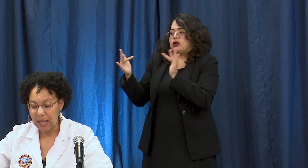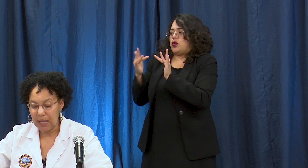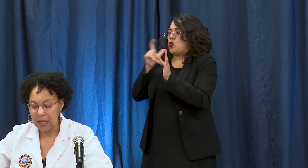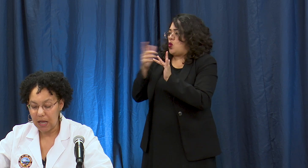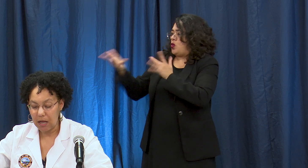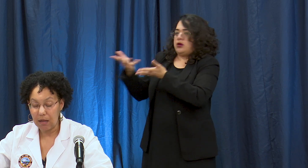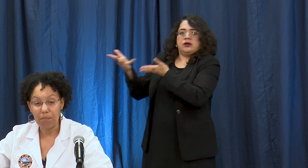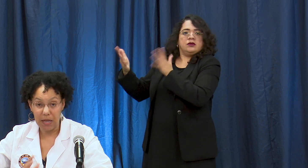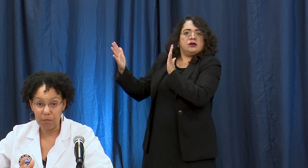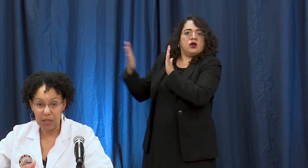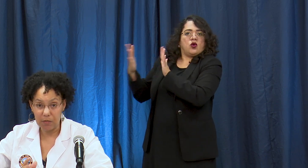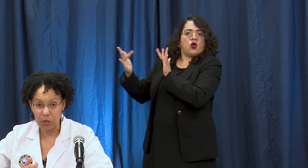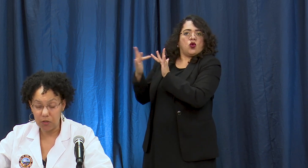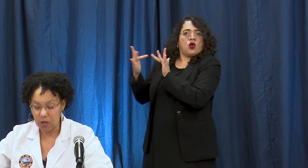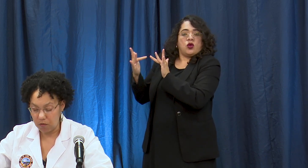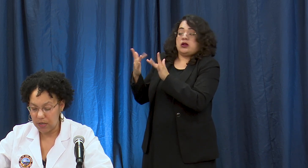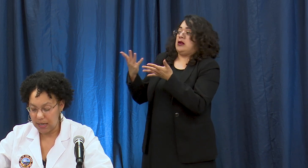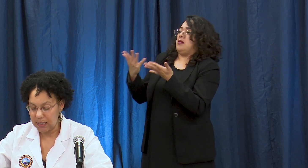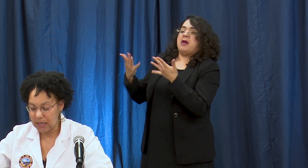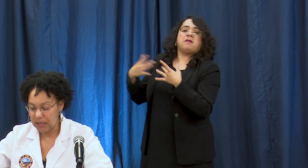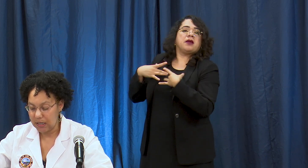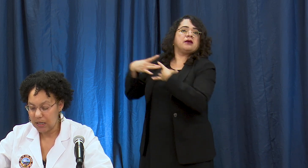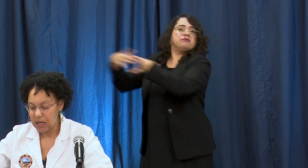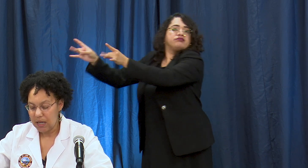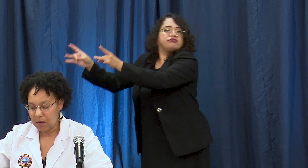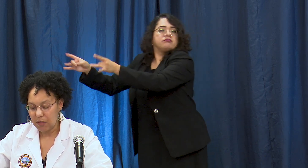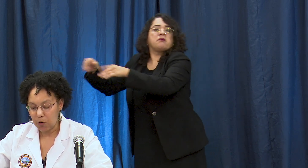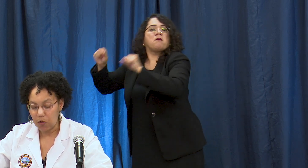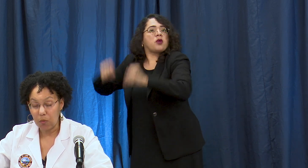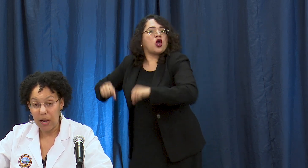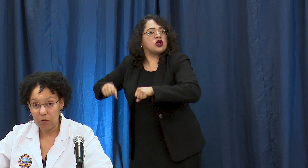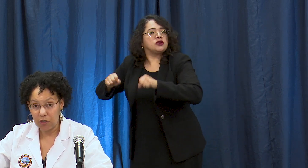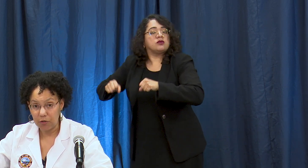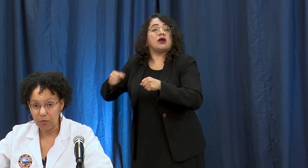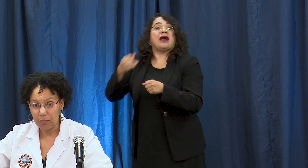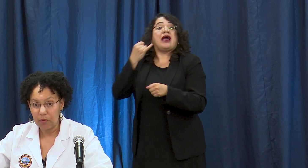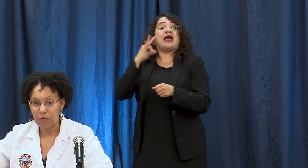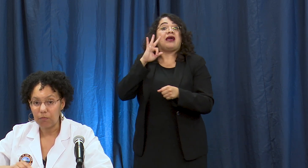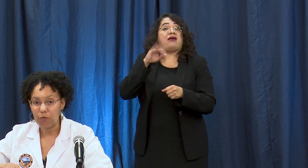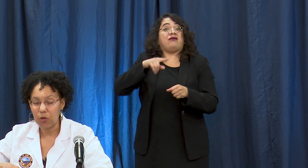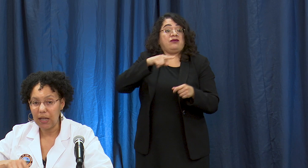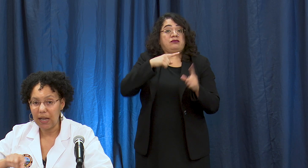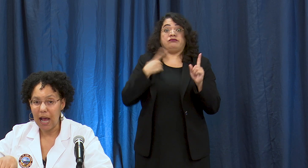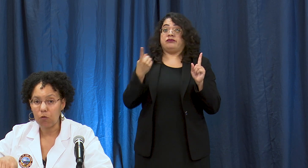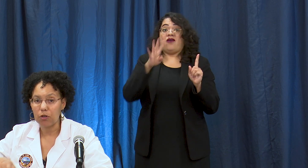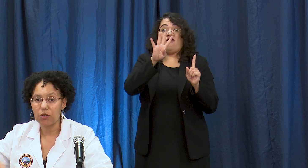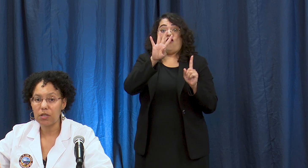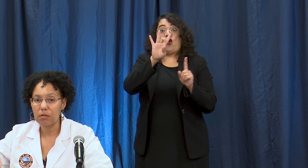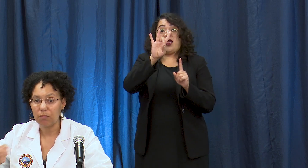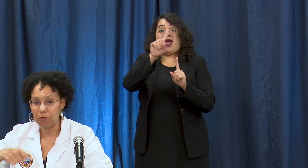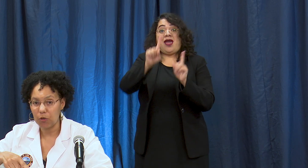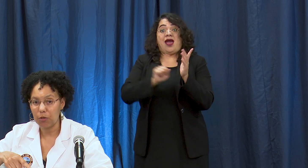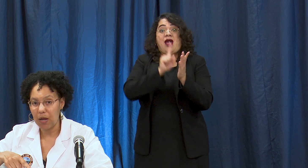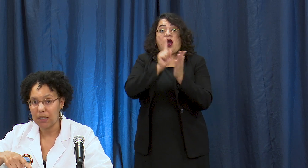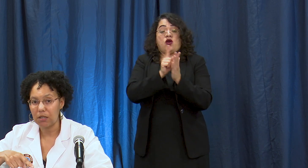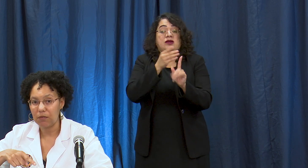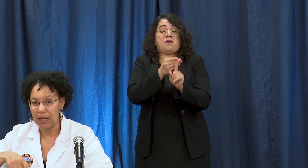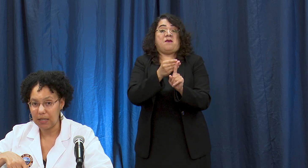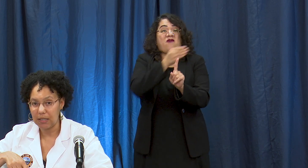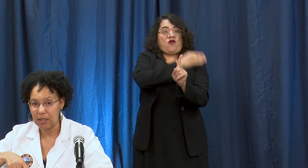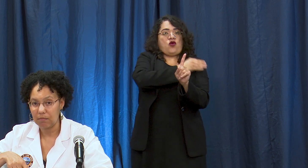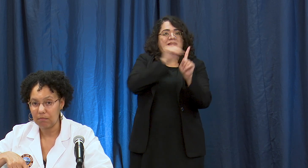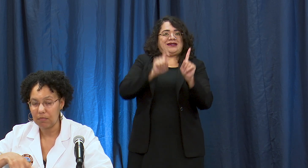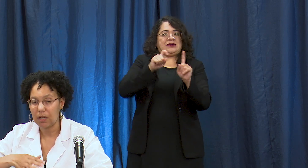that they may have been exposed to COVID-19 if they were around you from 48 hours before your